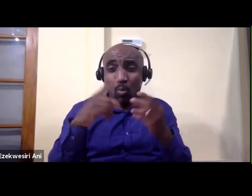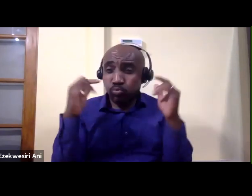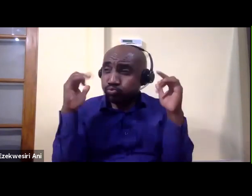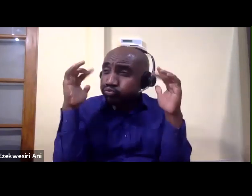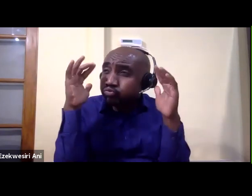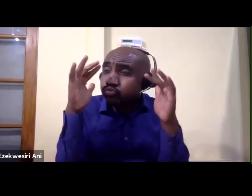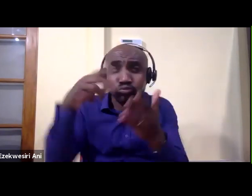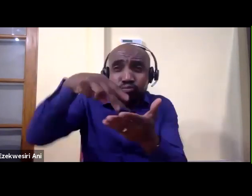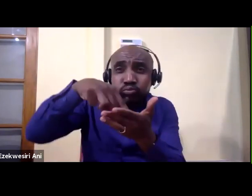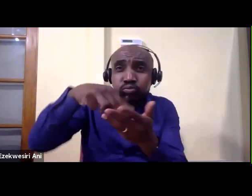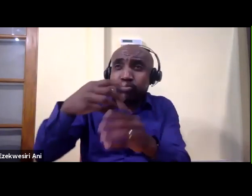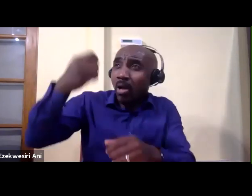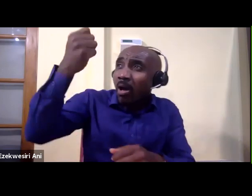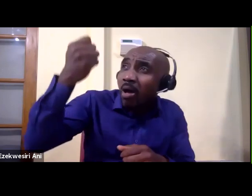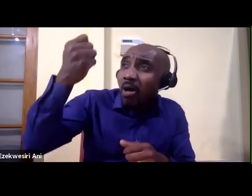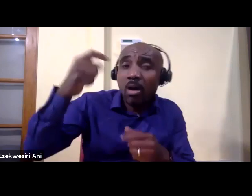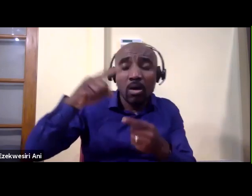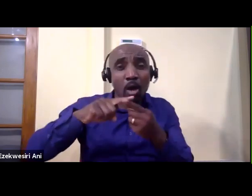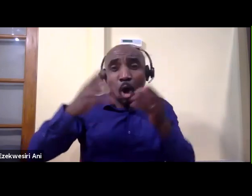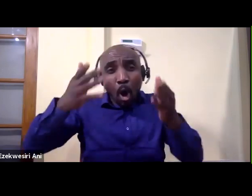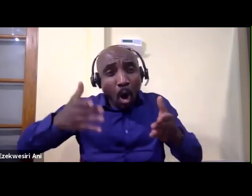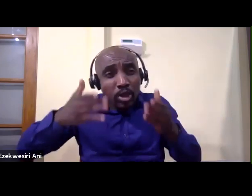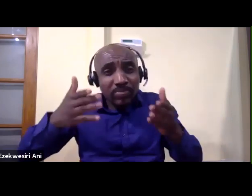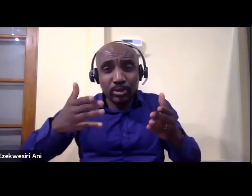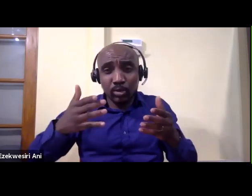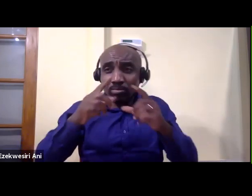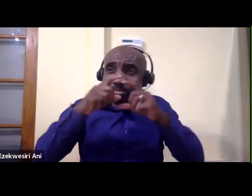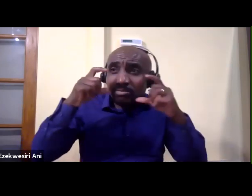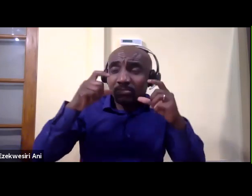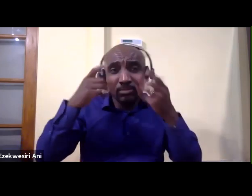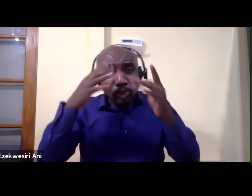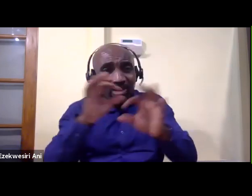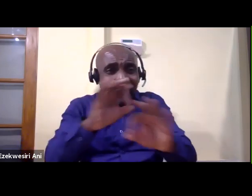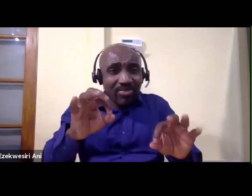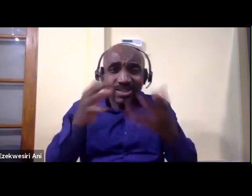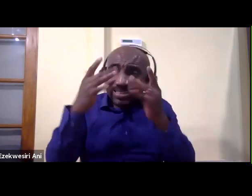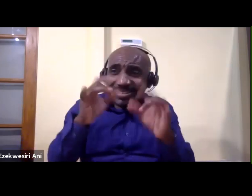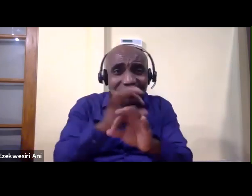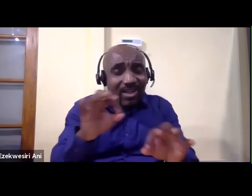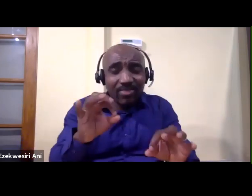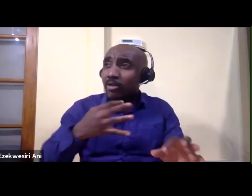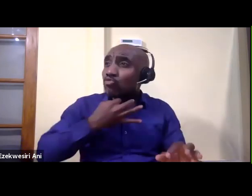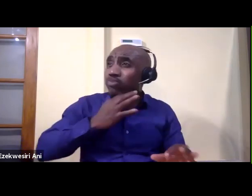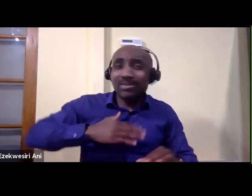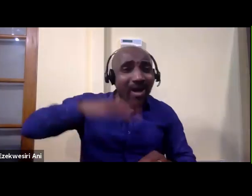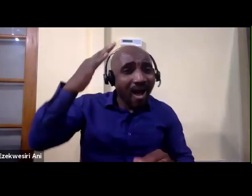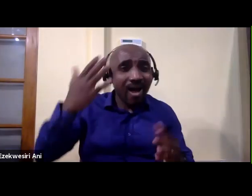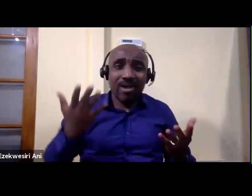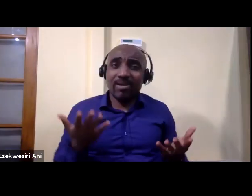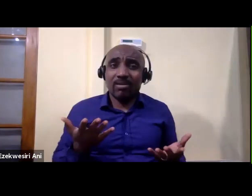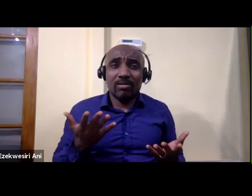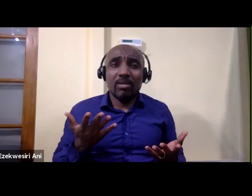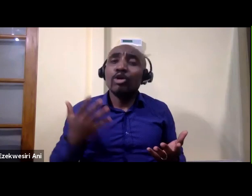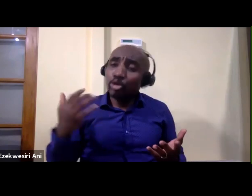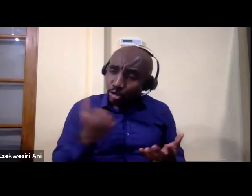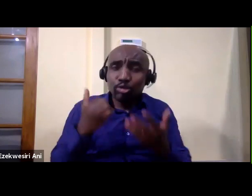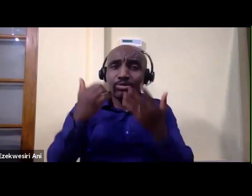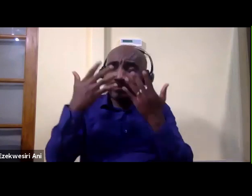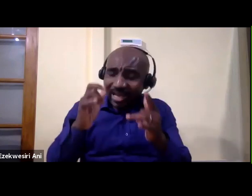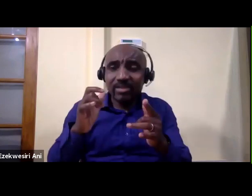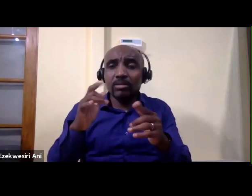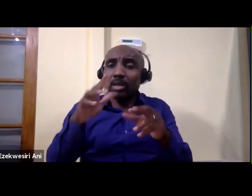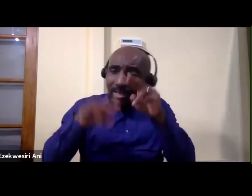working in the hospital and they are not properly checked. The risk is so high. They should do something